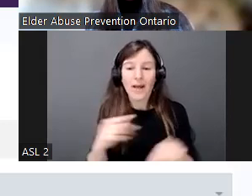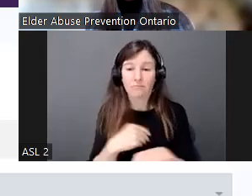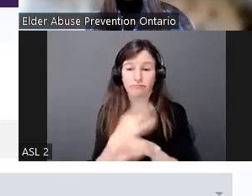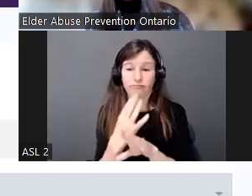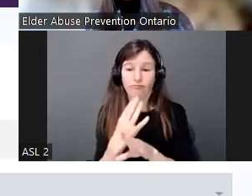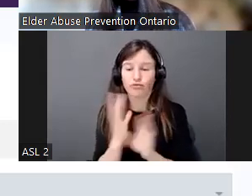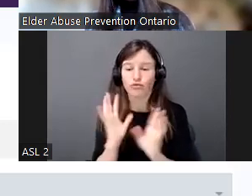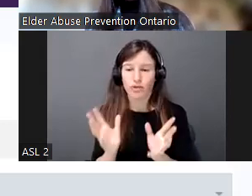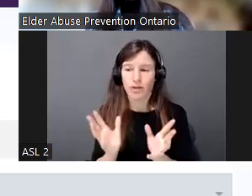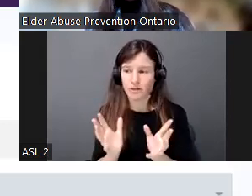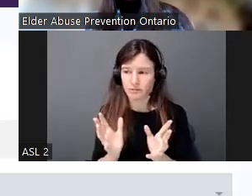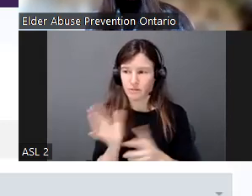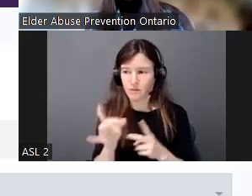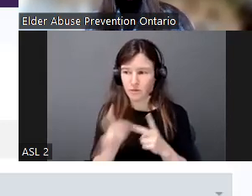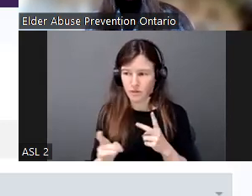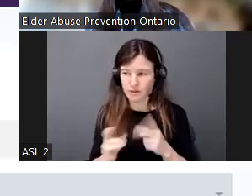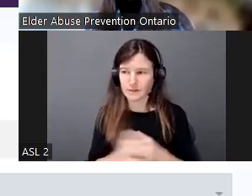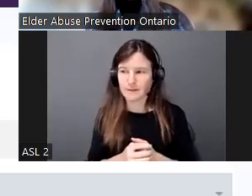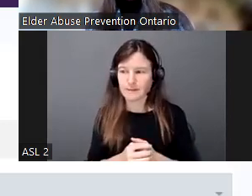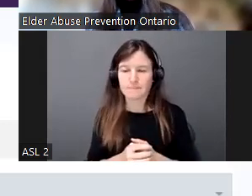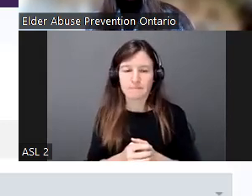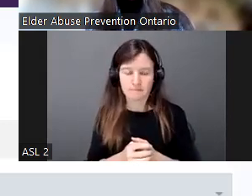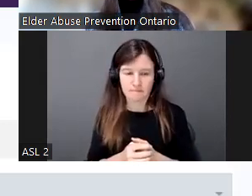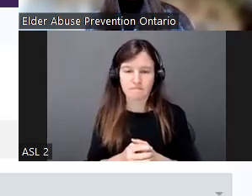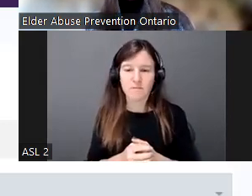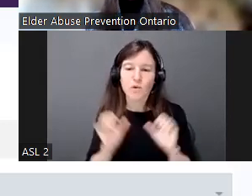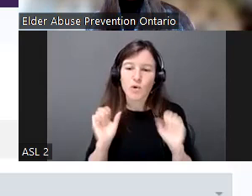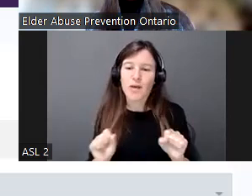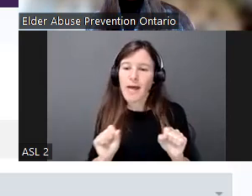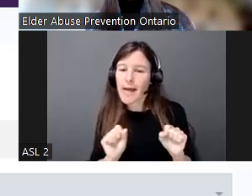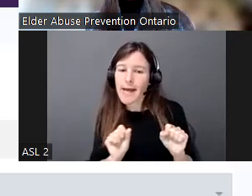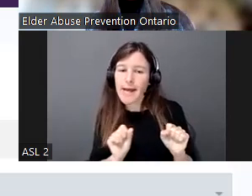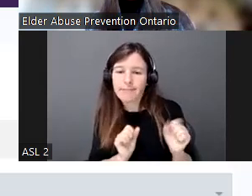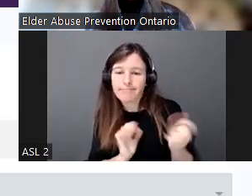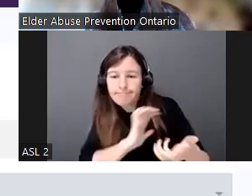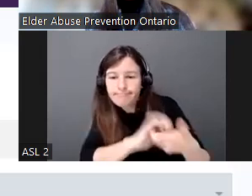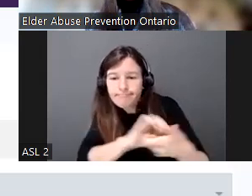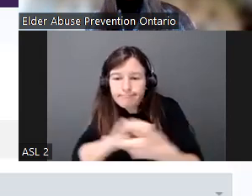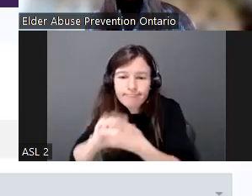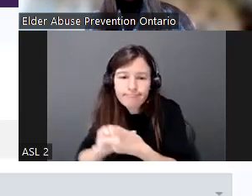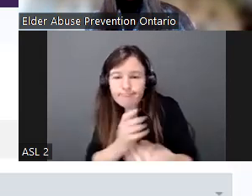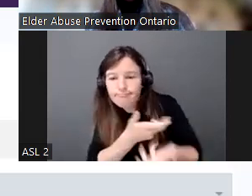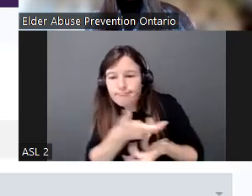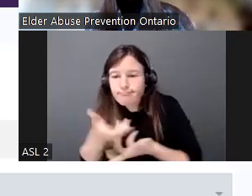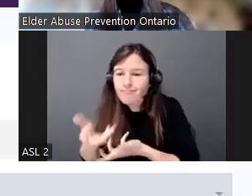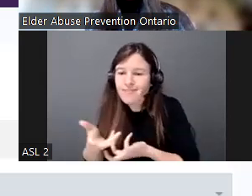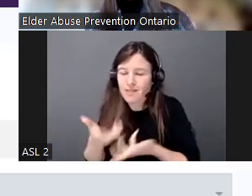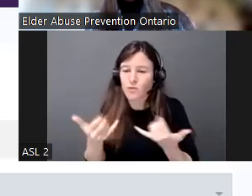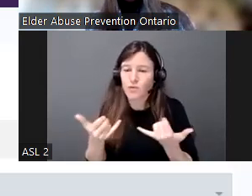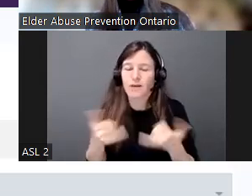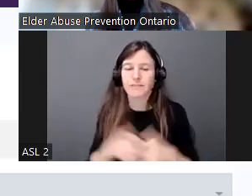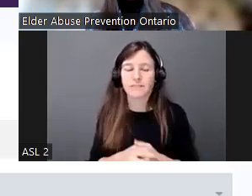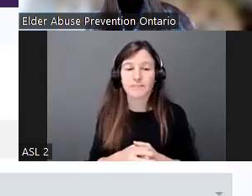you can, make further partnerships or collaborations during the sessions today. You can also update